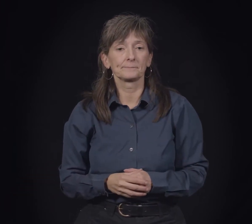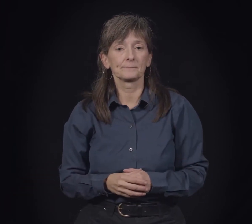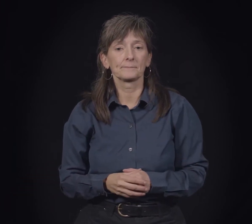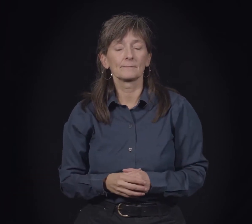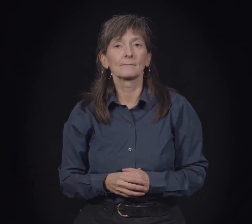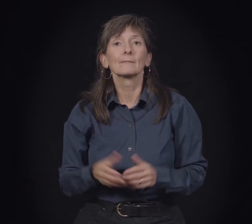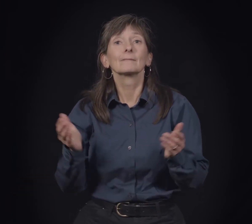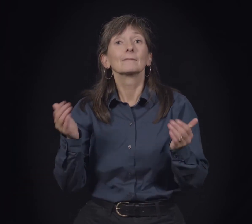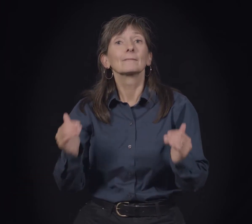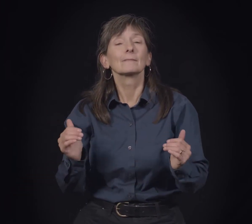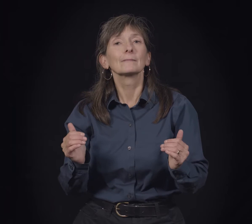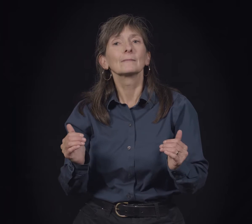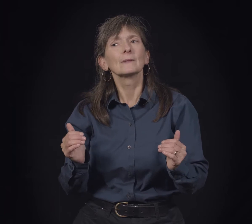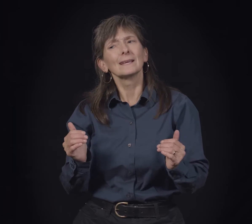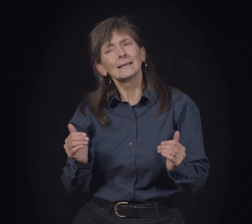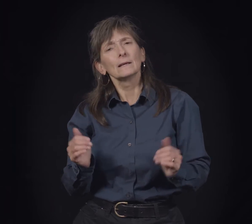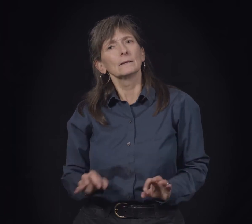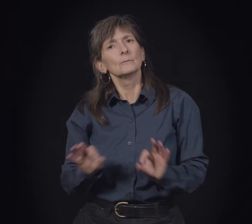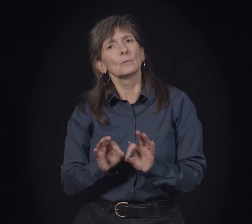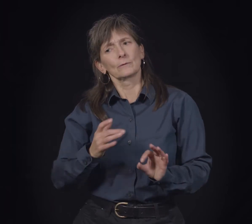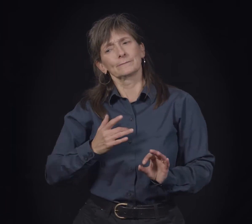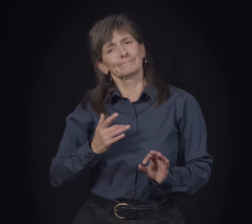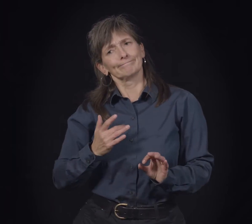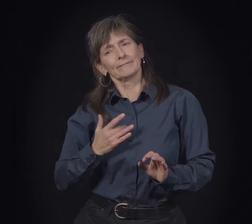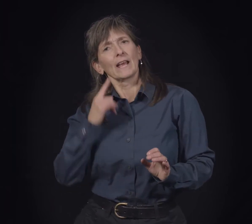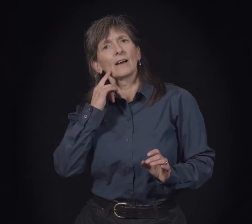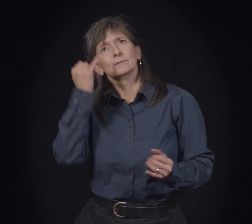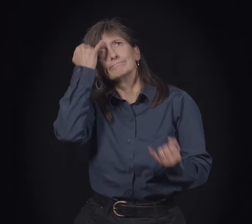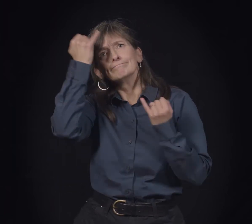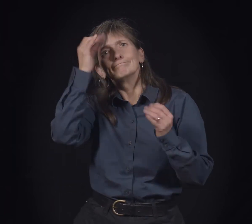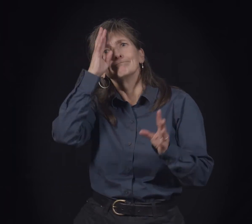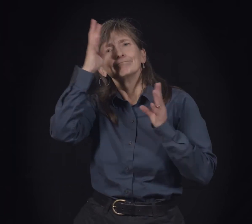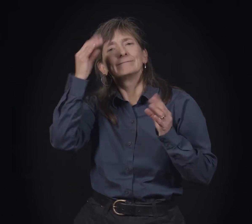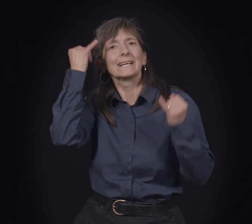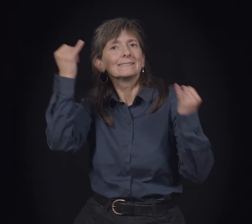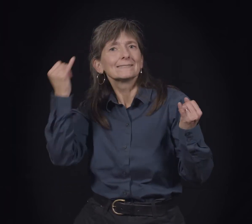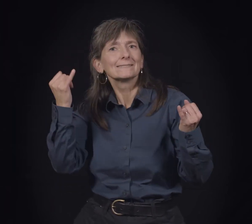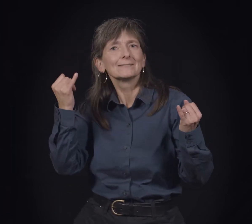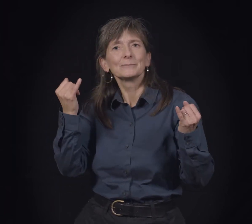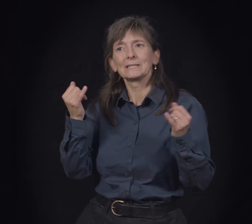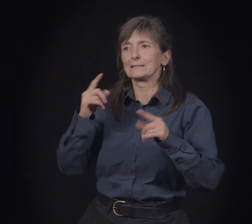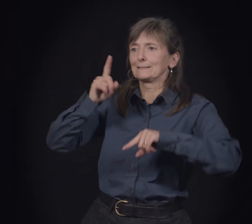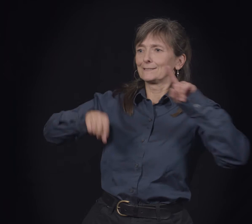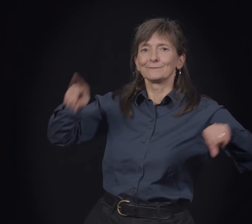It is important to have innovative ideas and answers from all communities. For